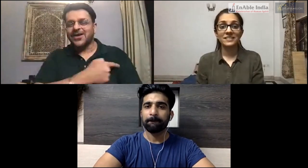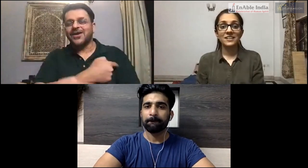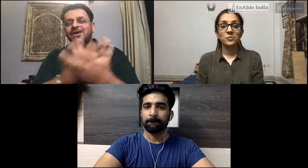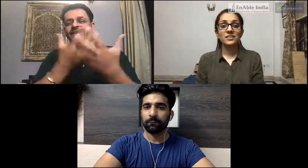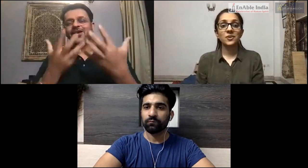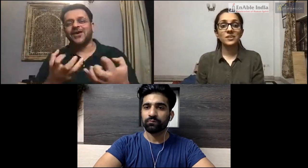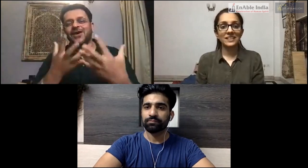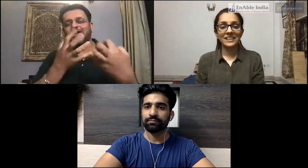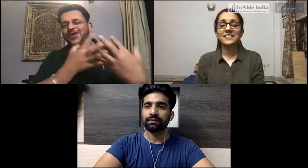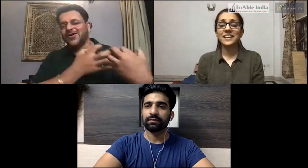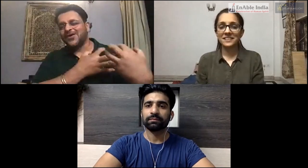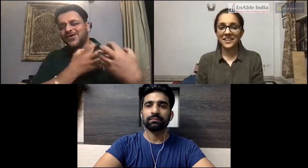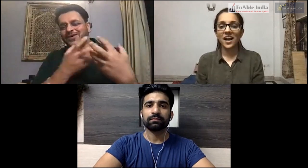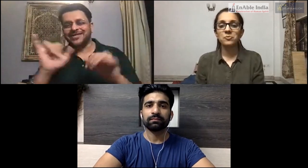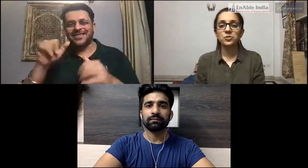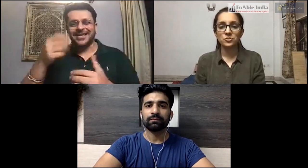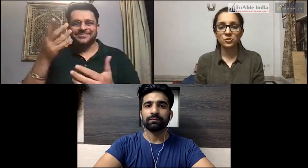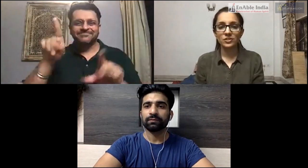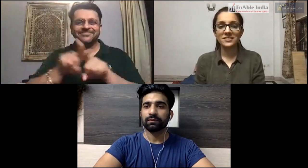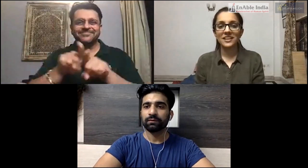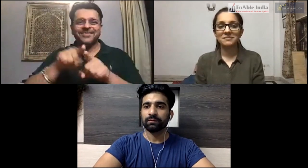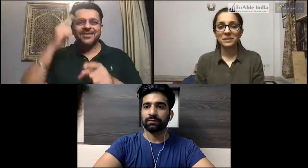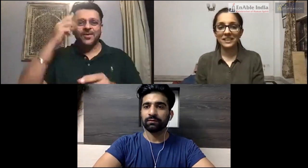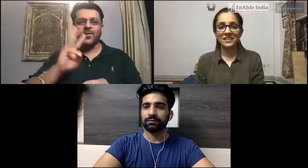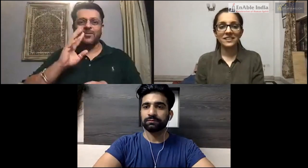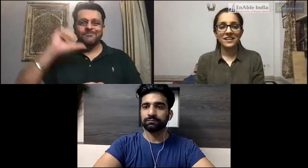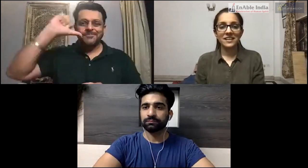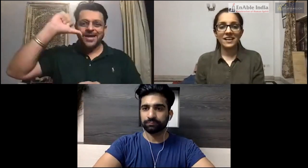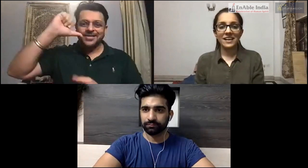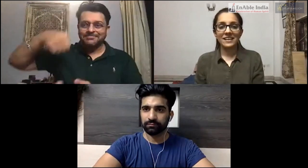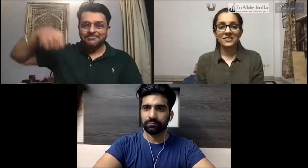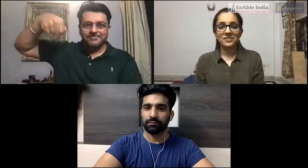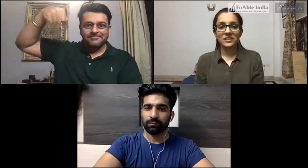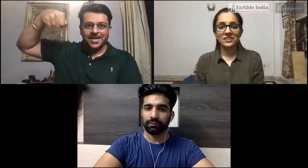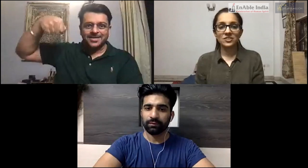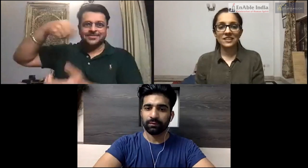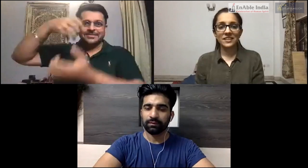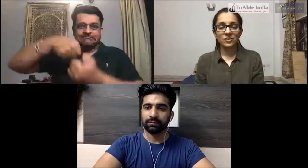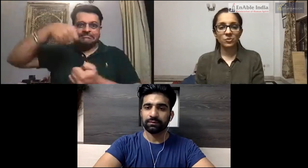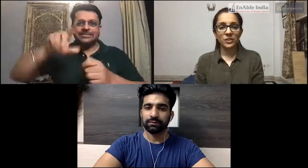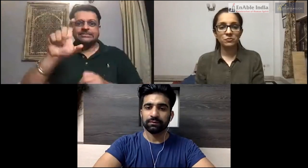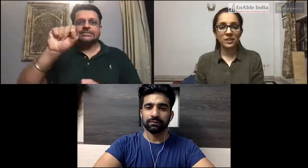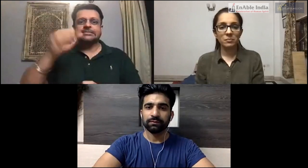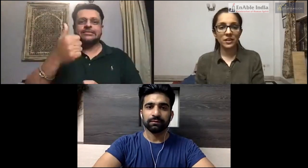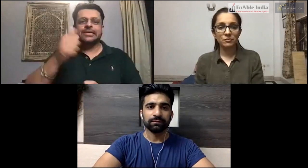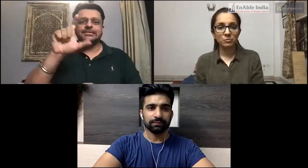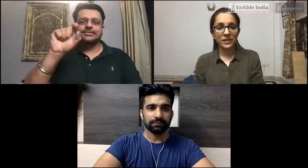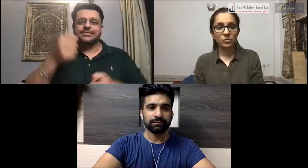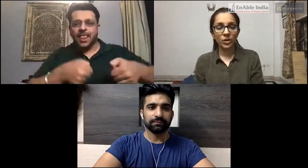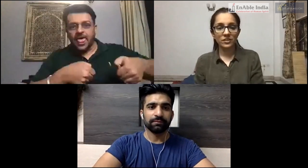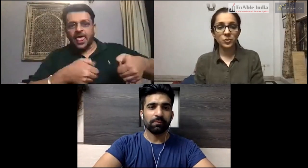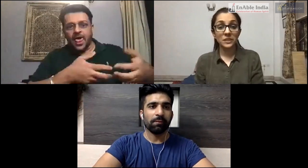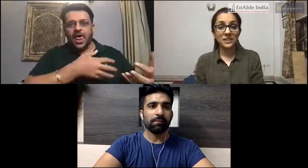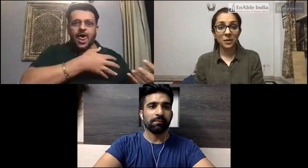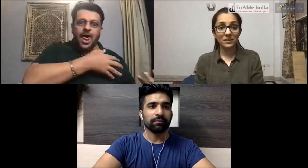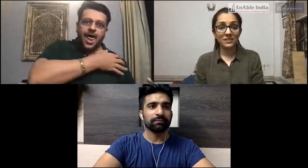fine, worked all day, and then the arm was sore, it started paining. And it's just like, when you fill a bucket of water